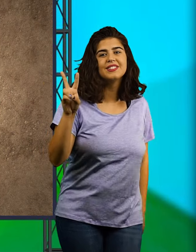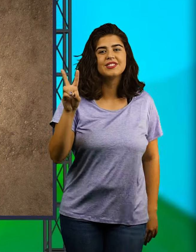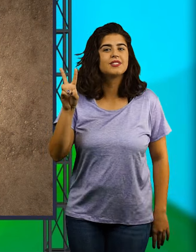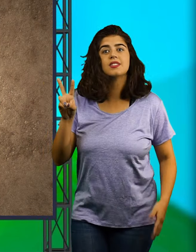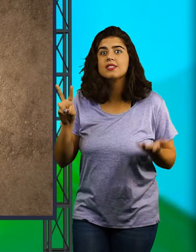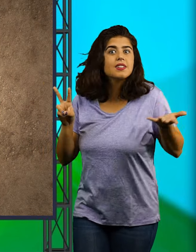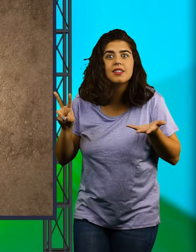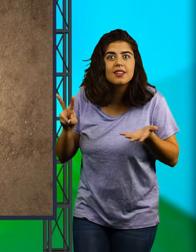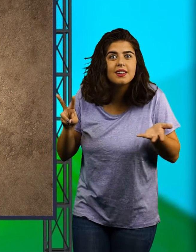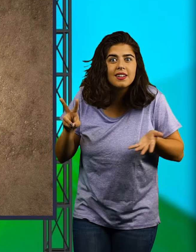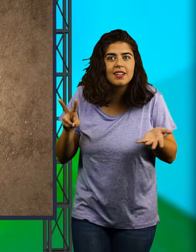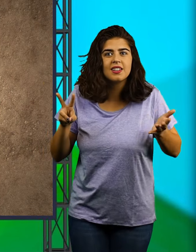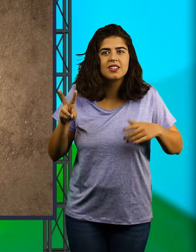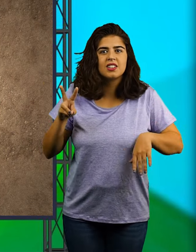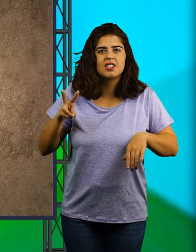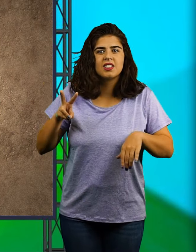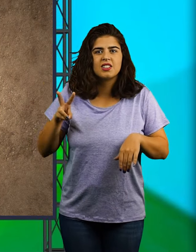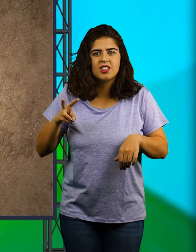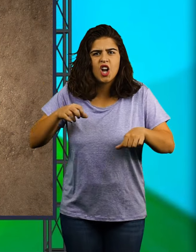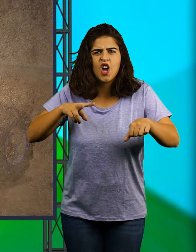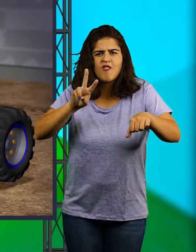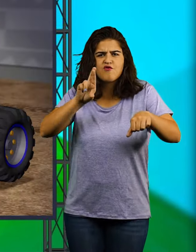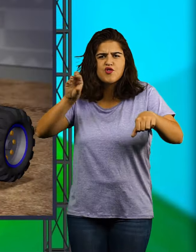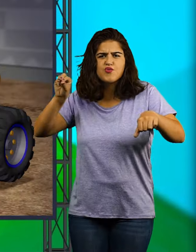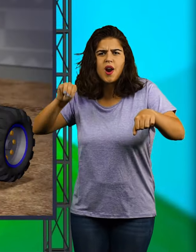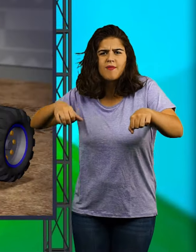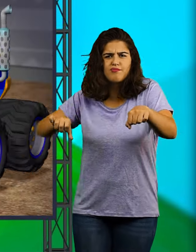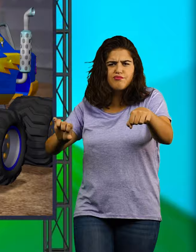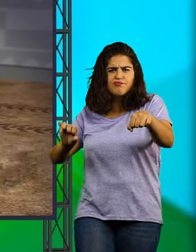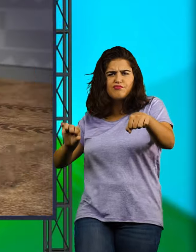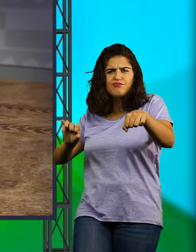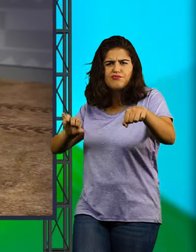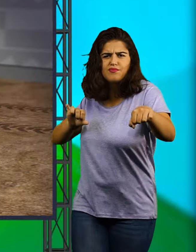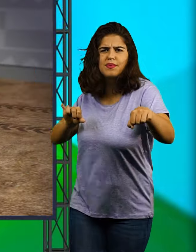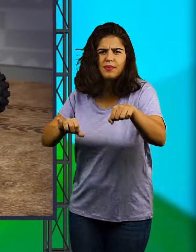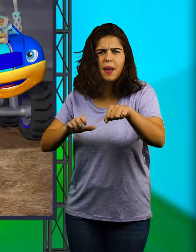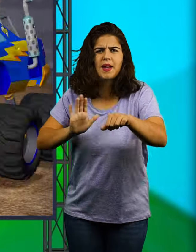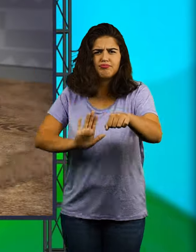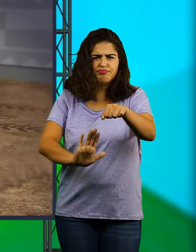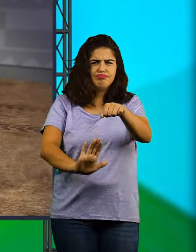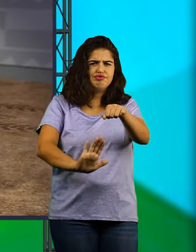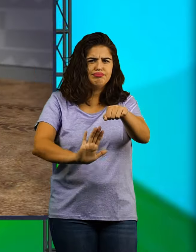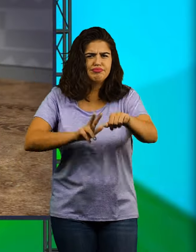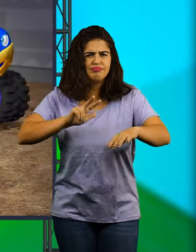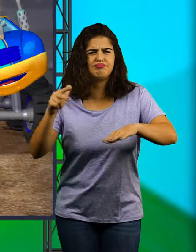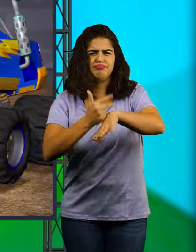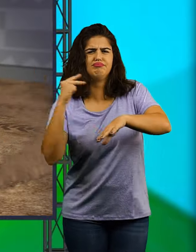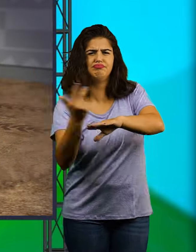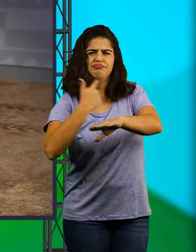V is for vroom. Vroom is the sound the trucks make when they drive very